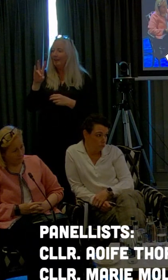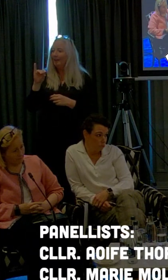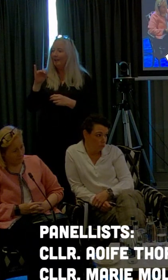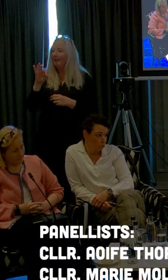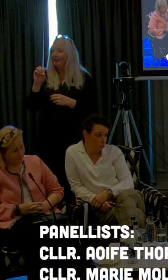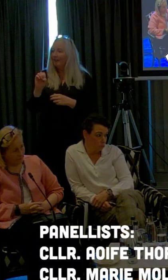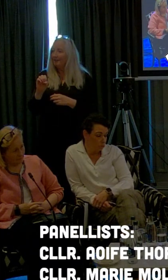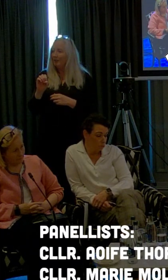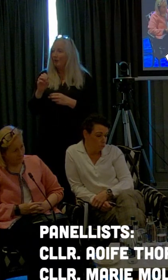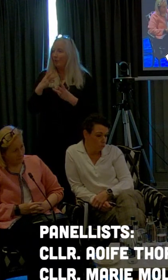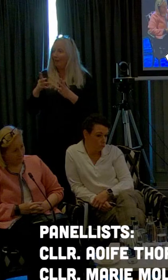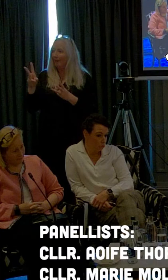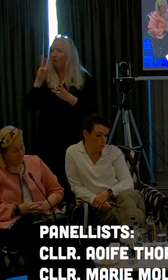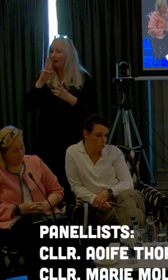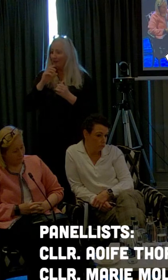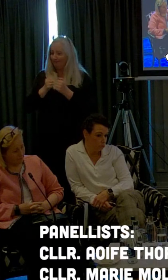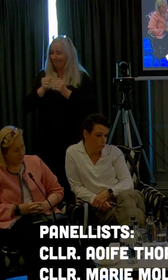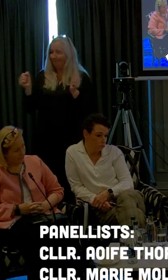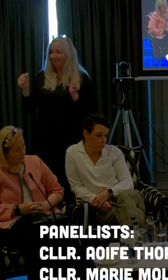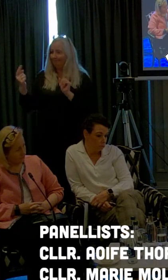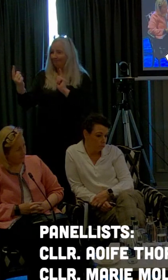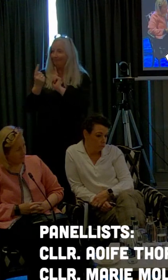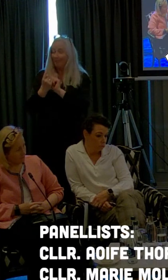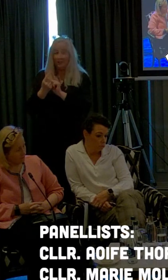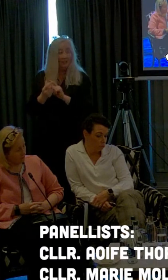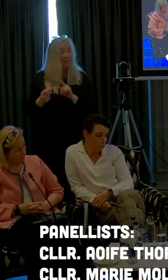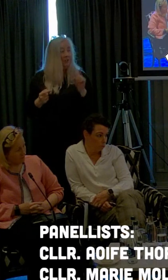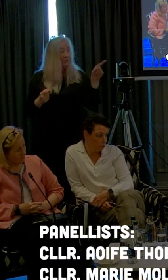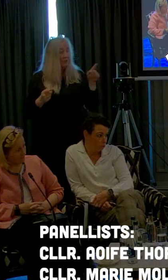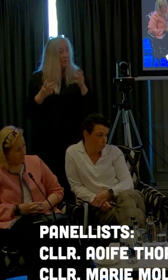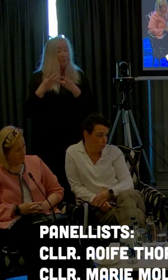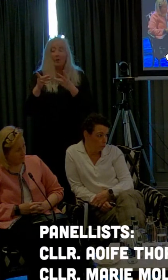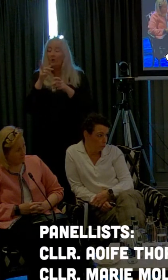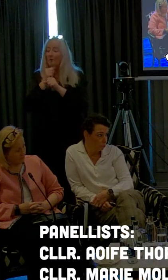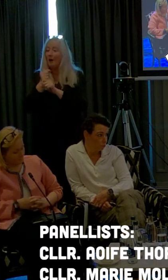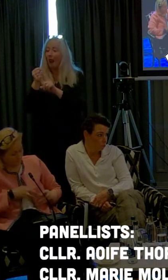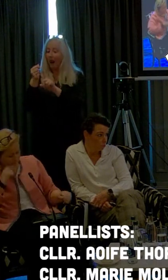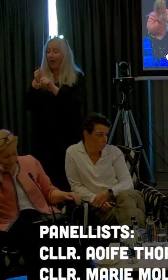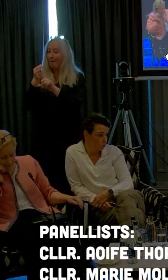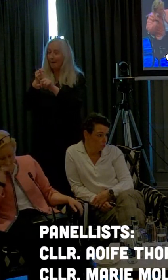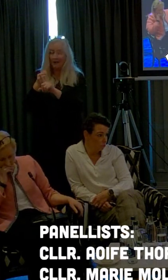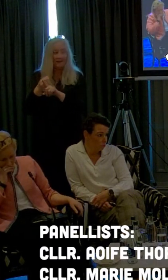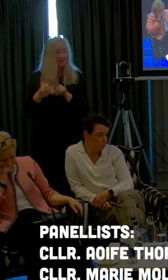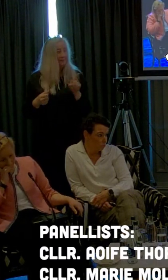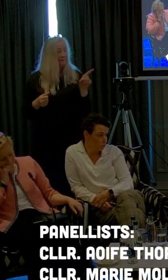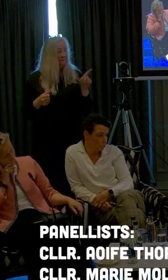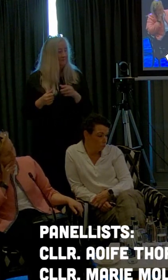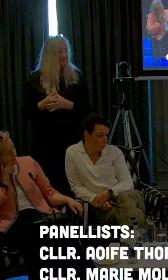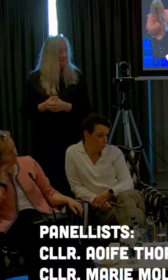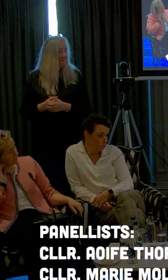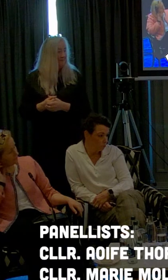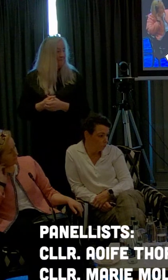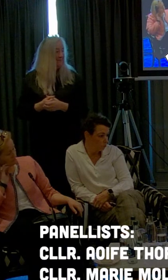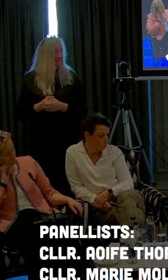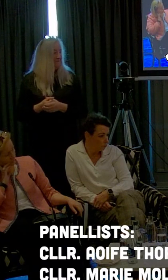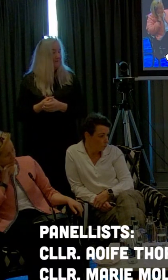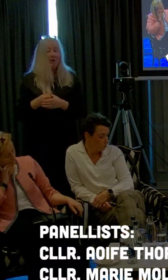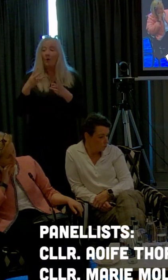difficult time in their lives. And Marie, you're nodding in agreement. Absolutely. When I was in the Senate, I